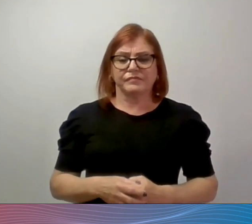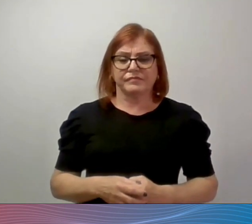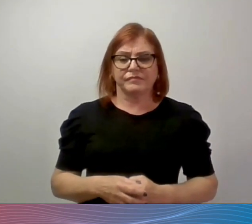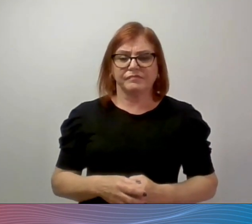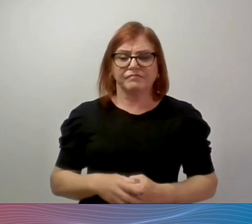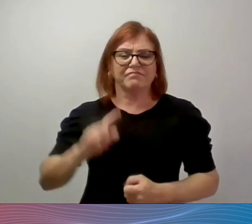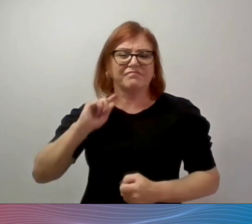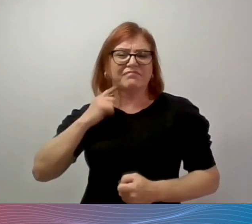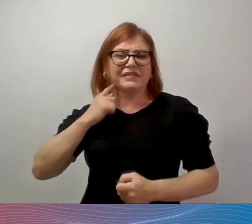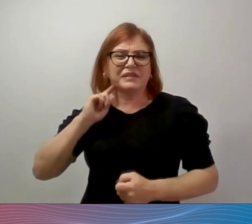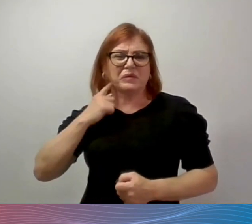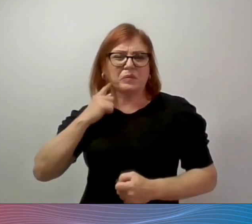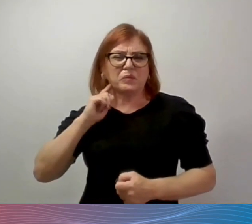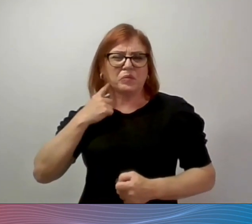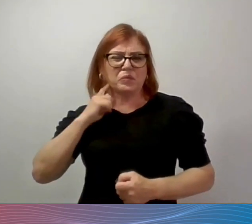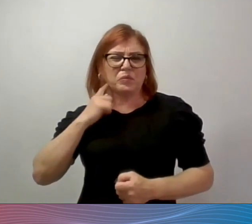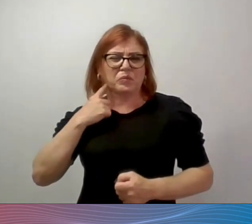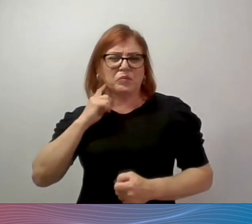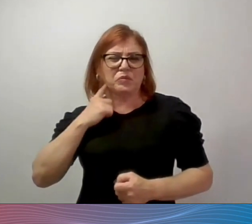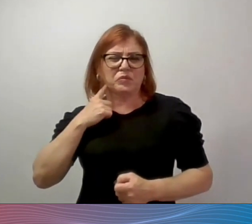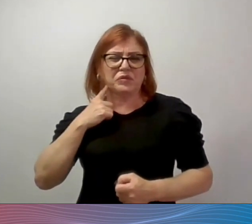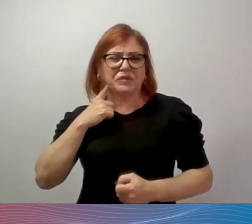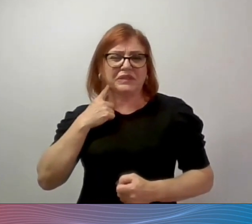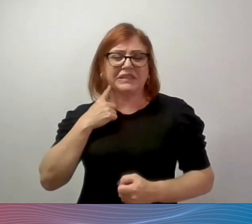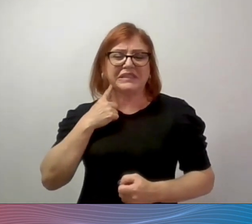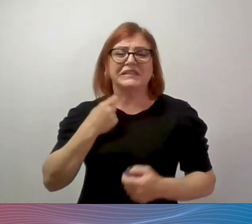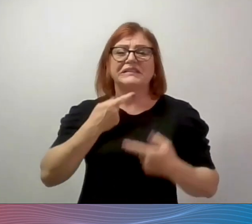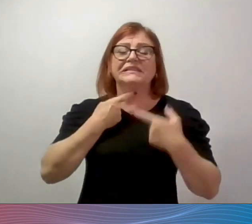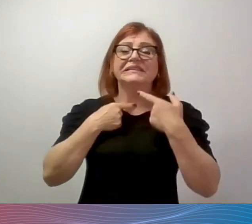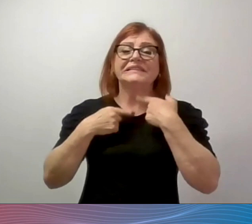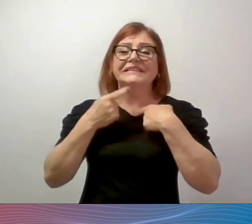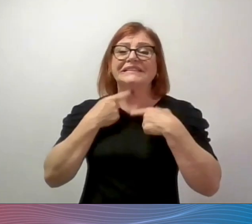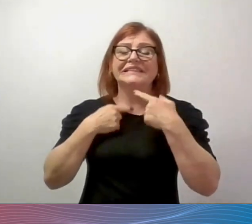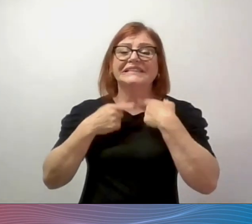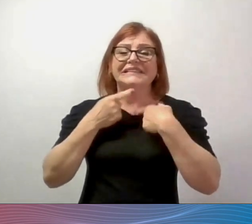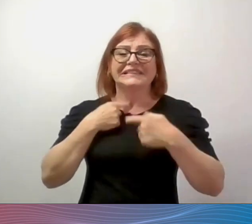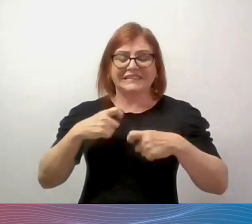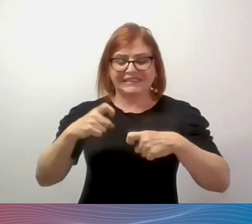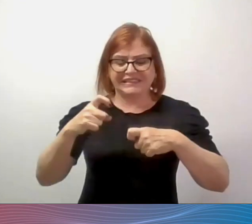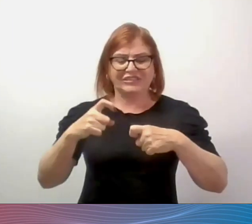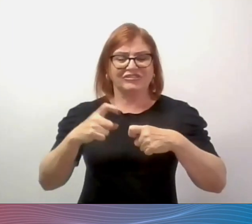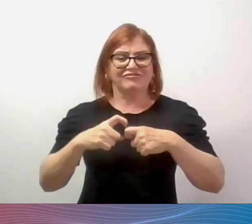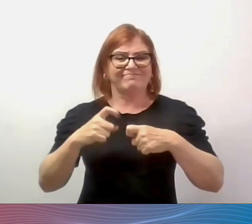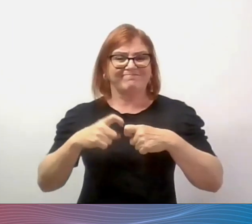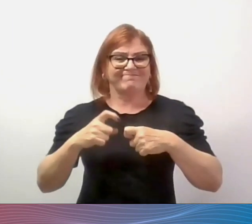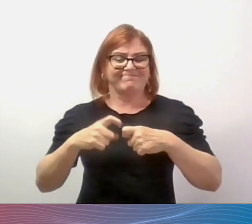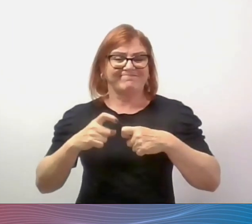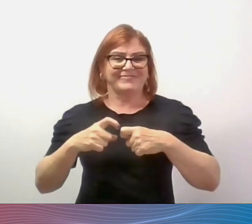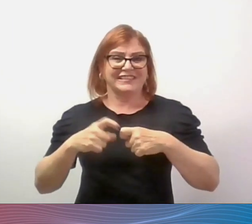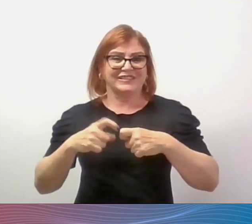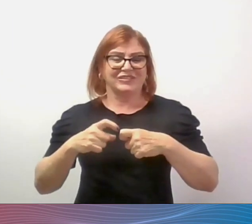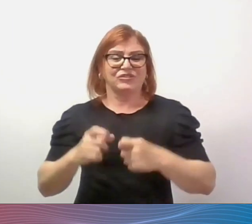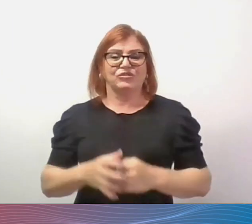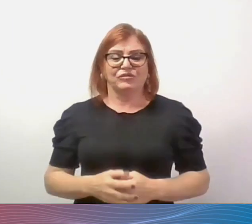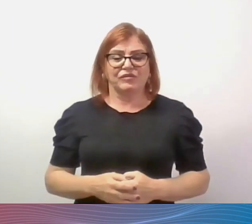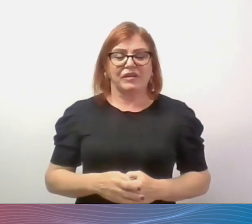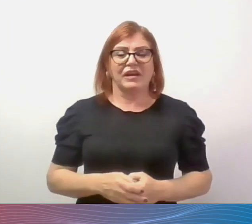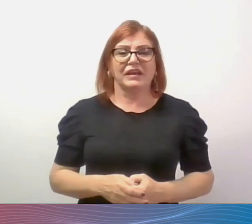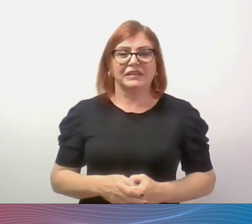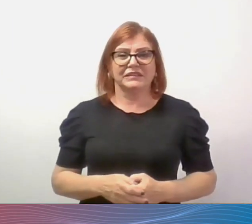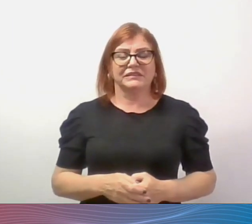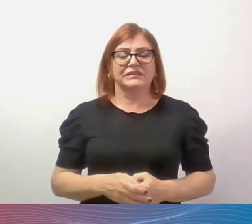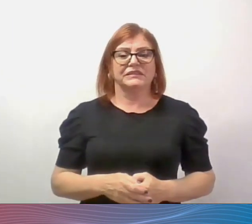significa desejos sexuais, luxúria. This fornication is related to